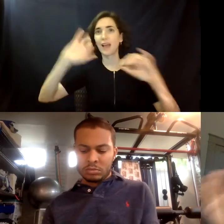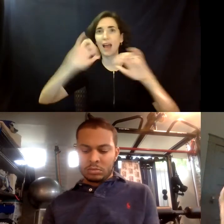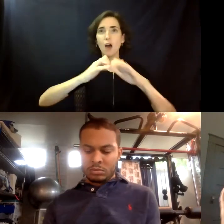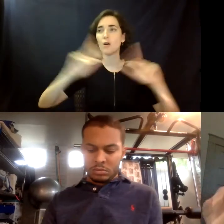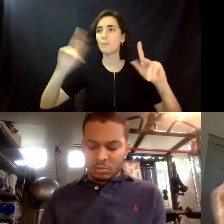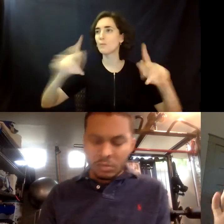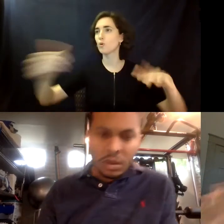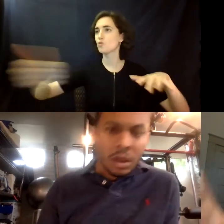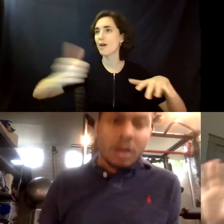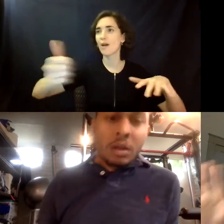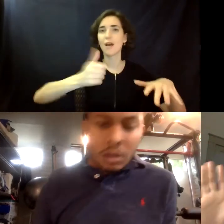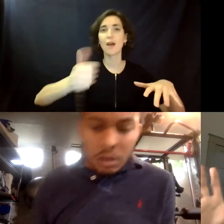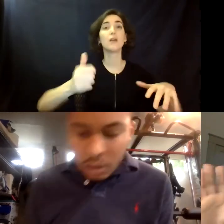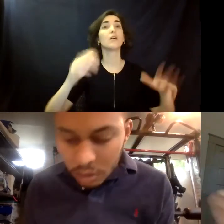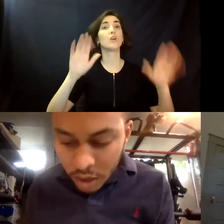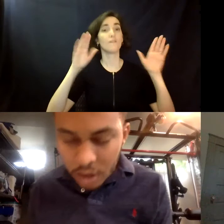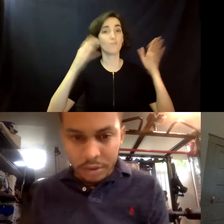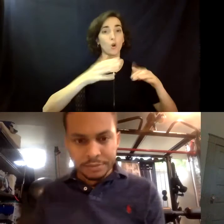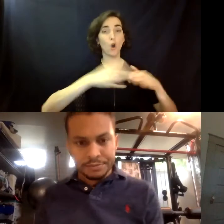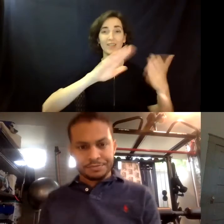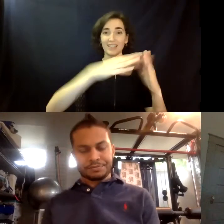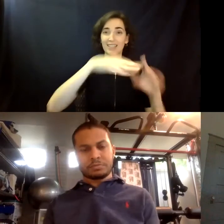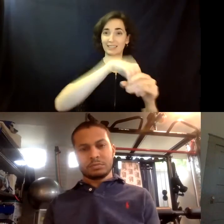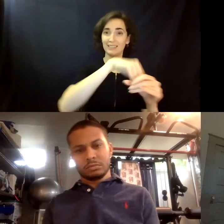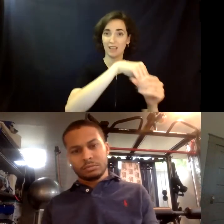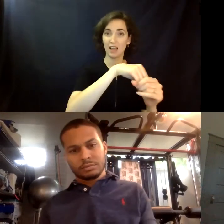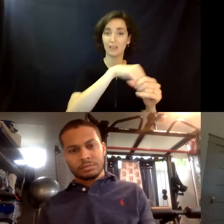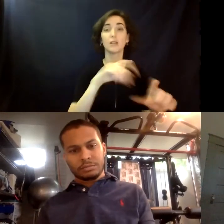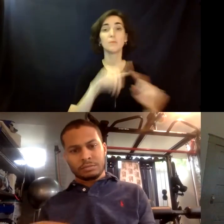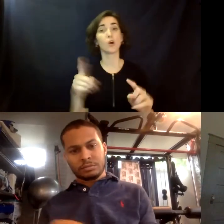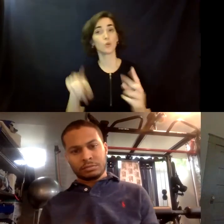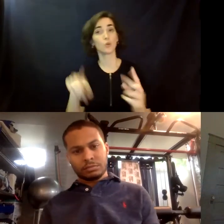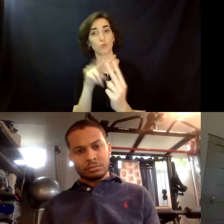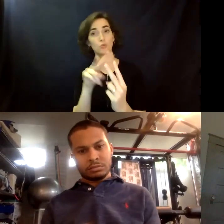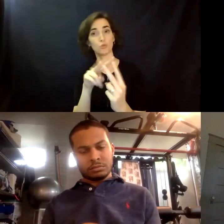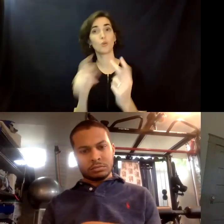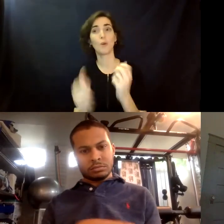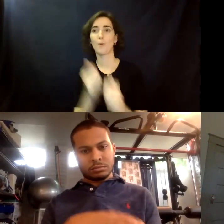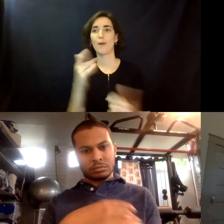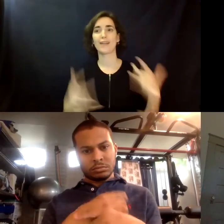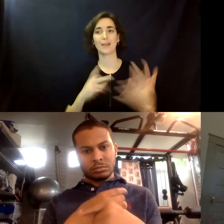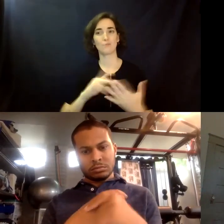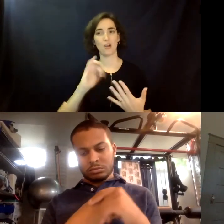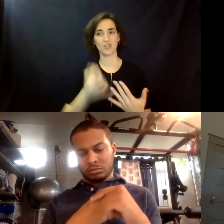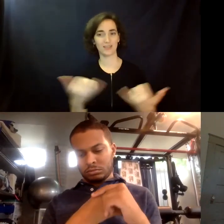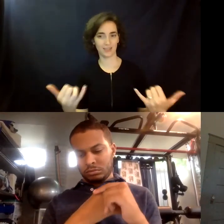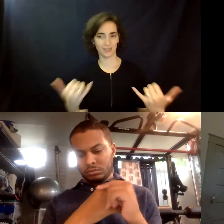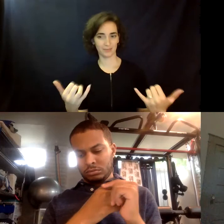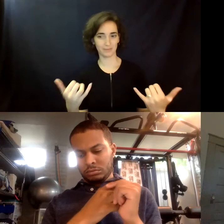first focusing on urban and then the regional. So those are the two most exciting projects that we have right now.